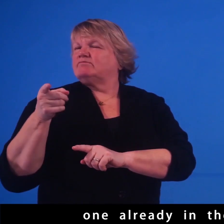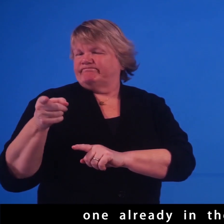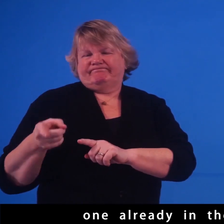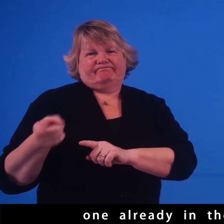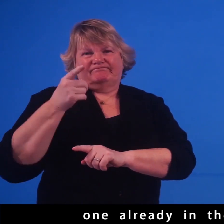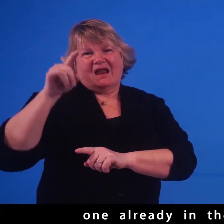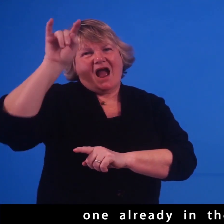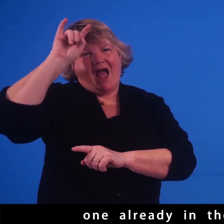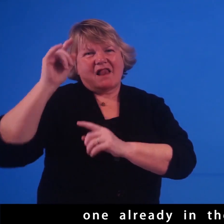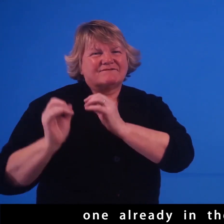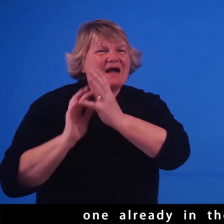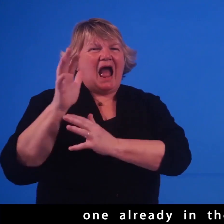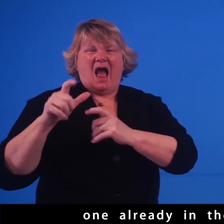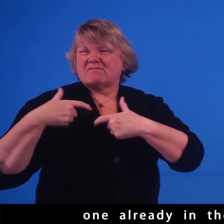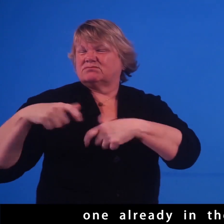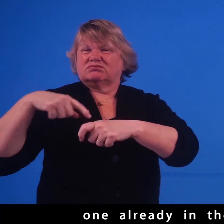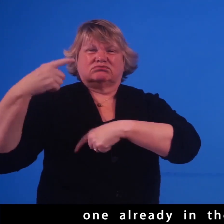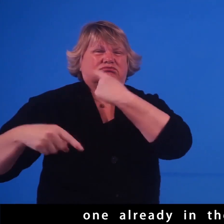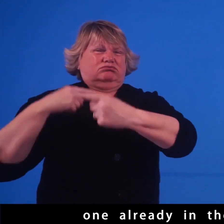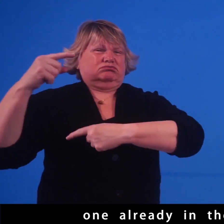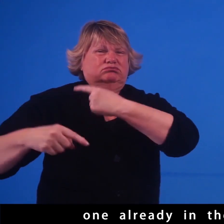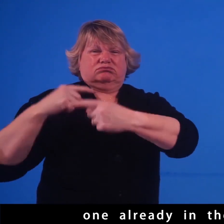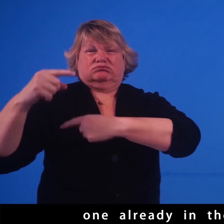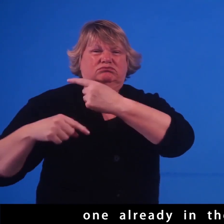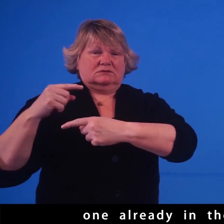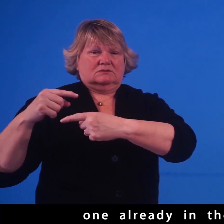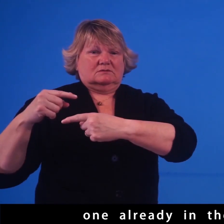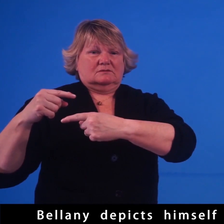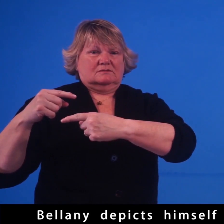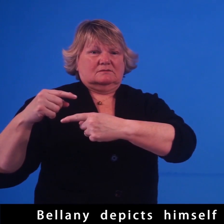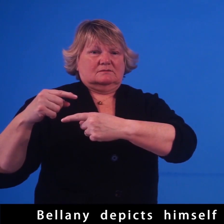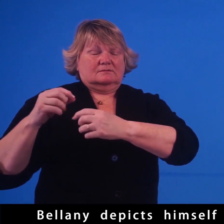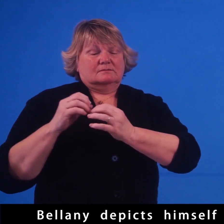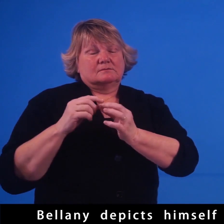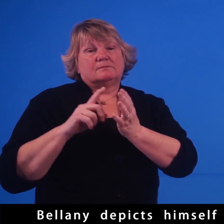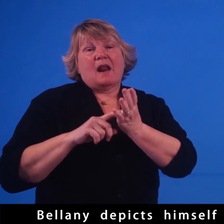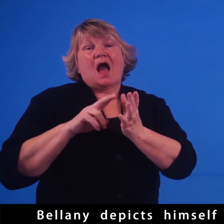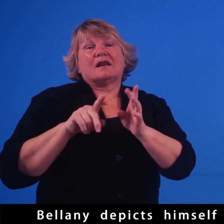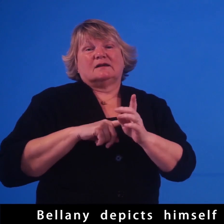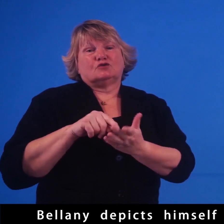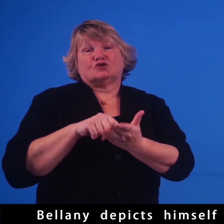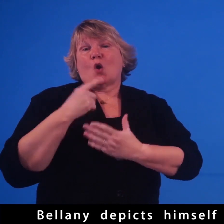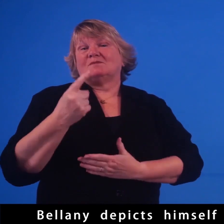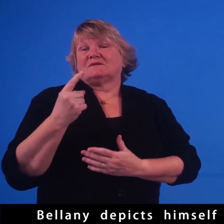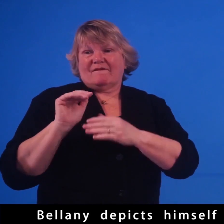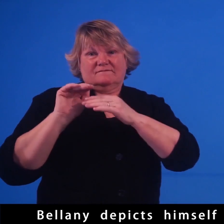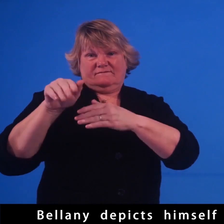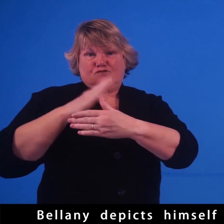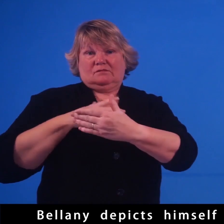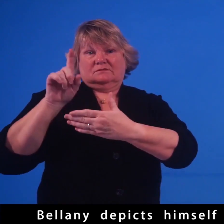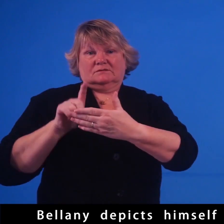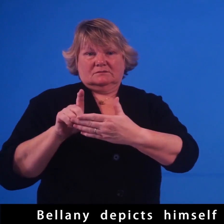air and seemingly condemned to the eternal fires of hell. Bellany depicts himself